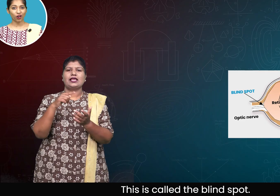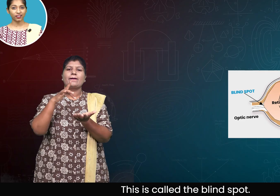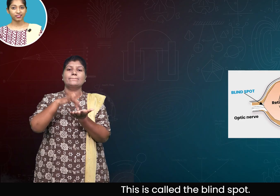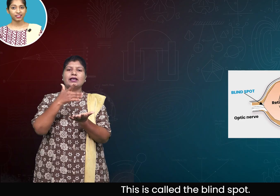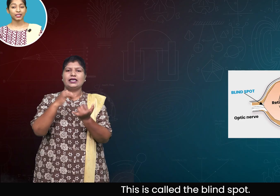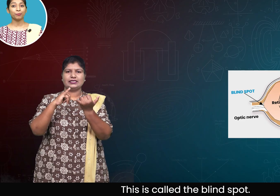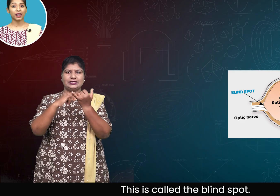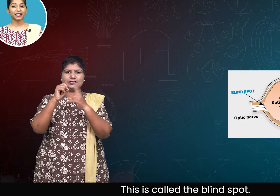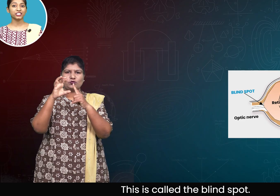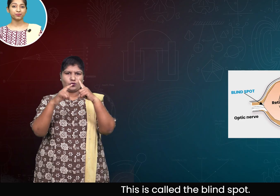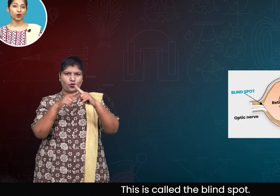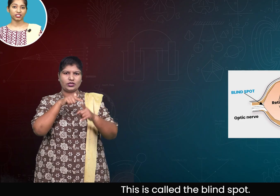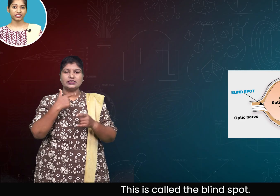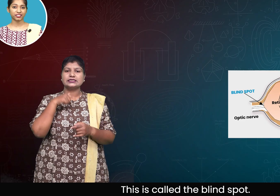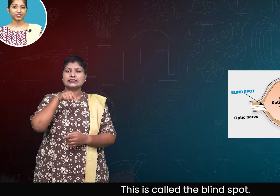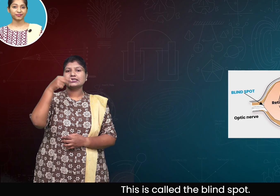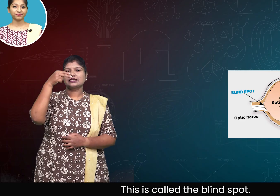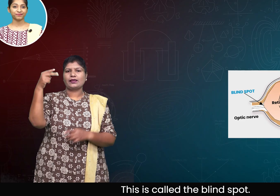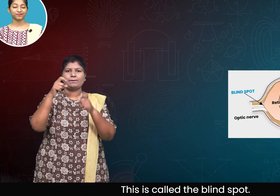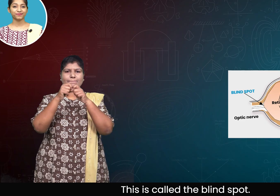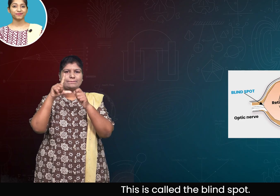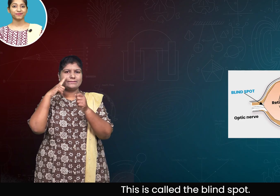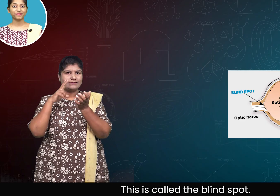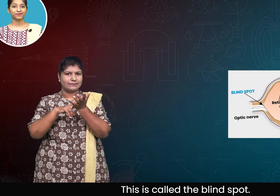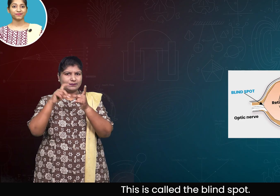is called the blind spot.